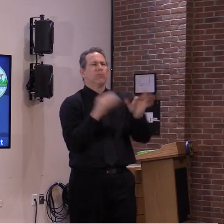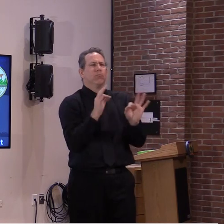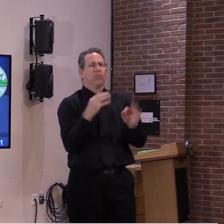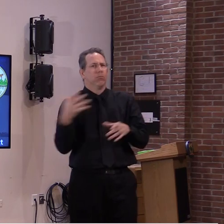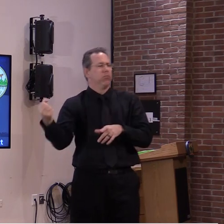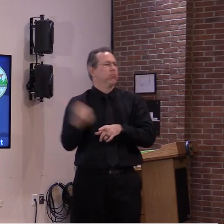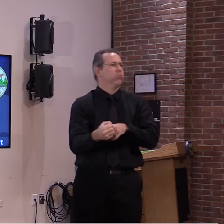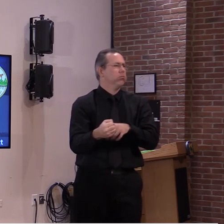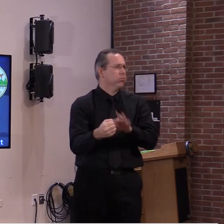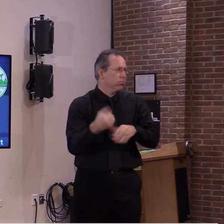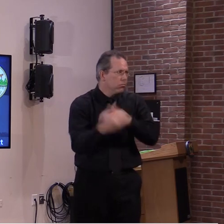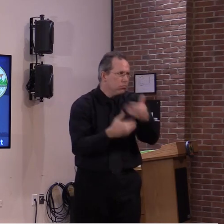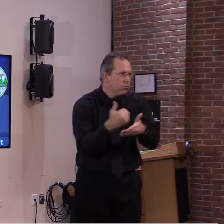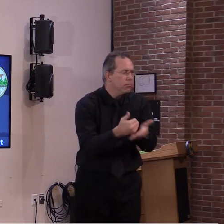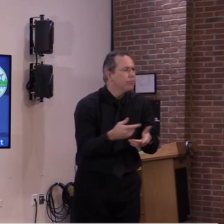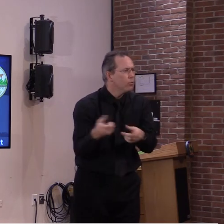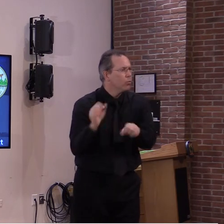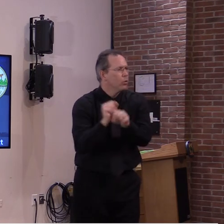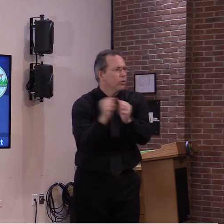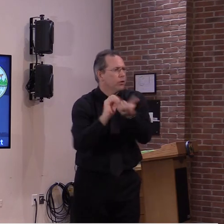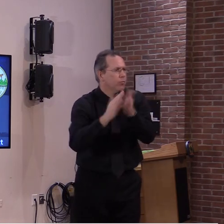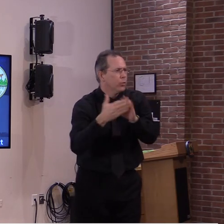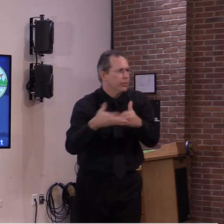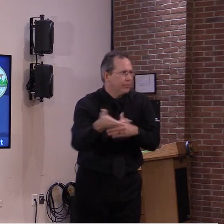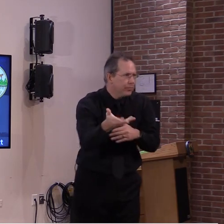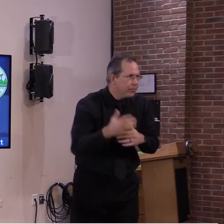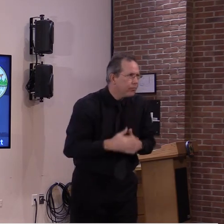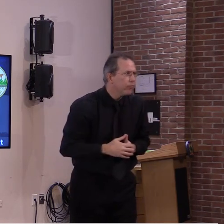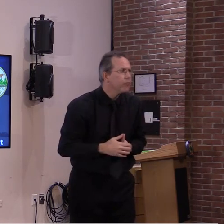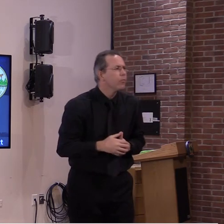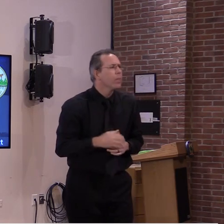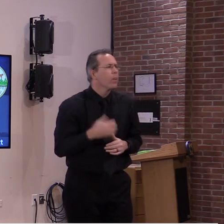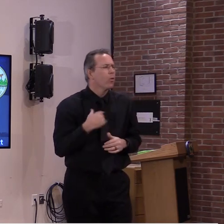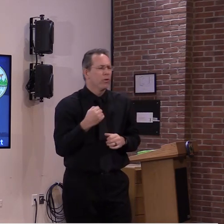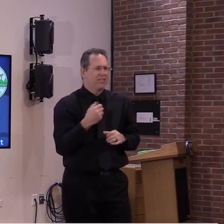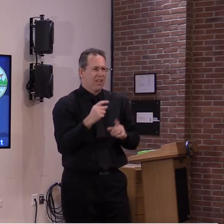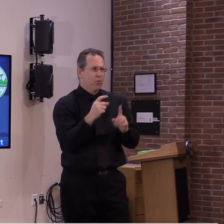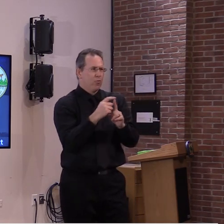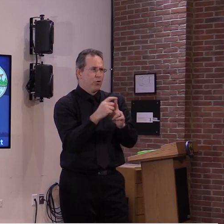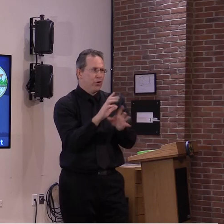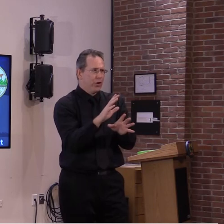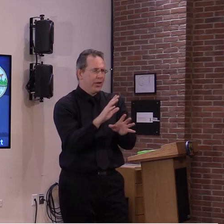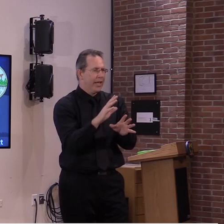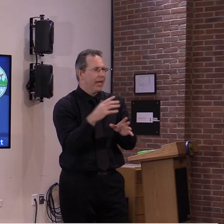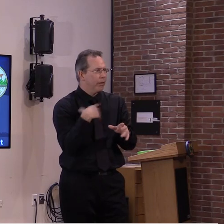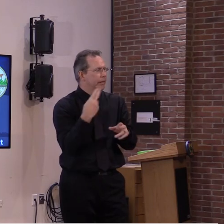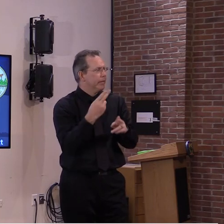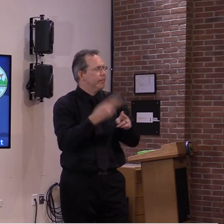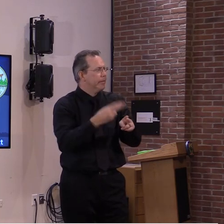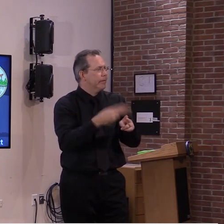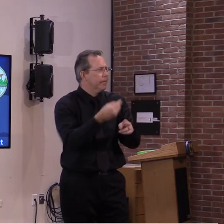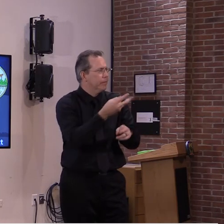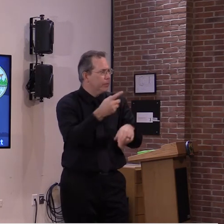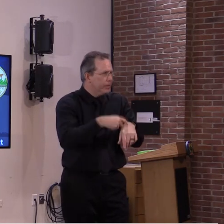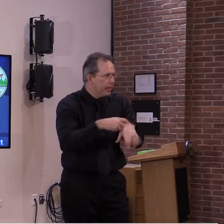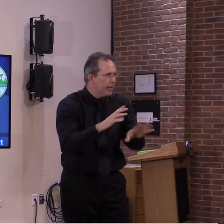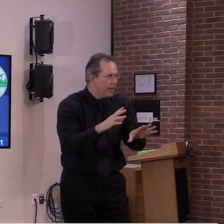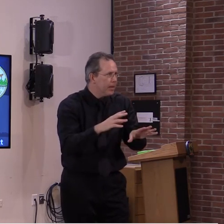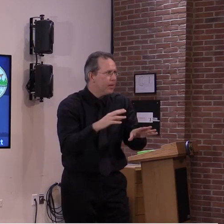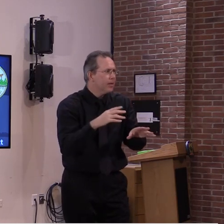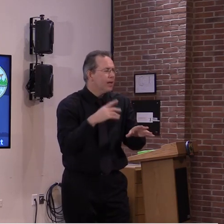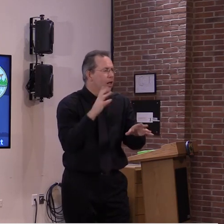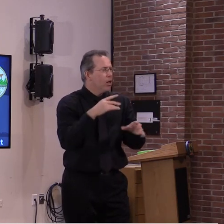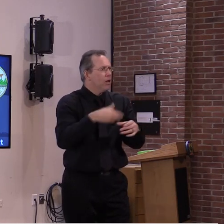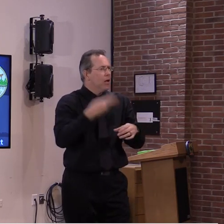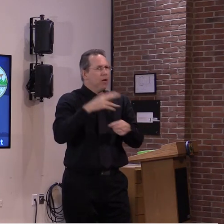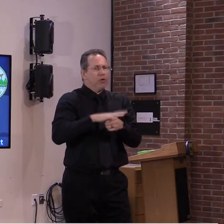have, I don't want to use the word luxury of time, because we're talking in a more time-pressured way about vaccination, but the reality is we won't